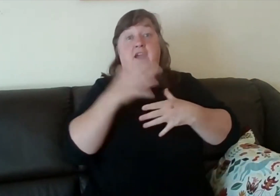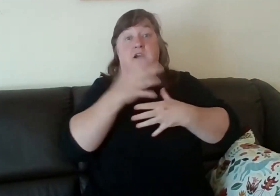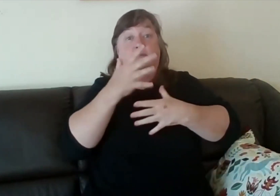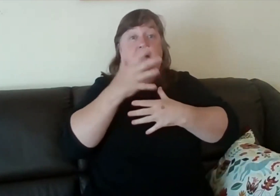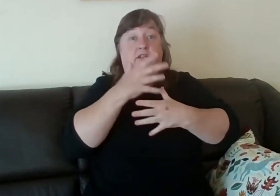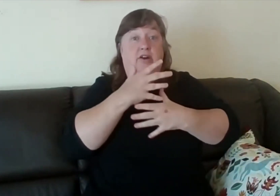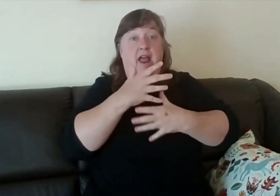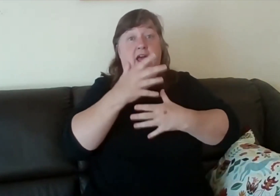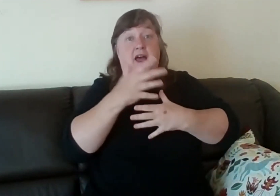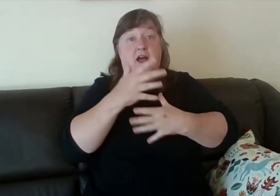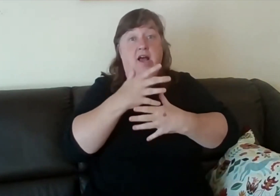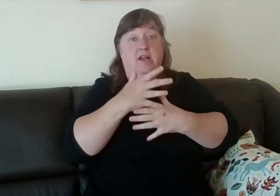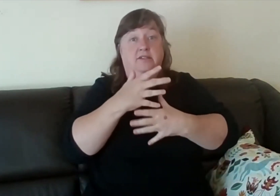Scared, wiggle your hands.